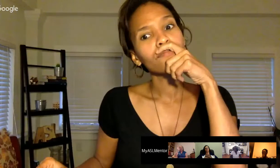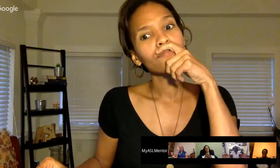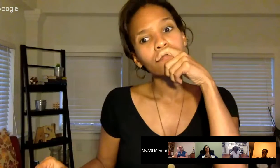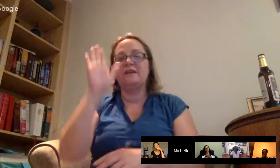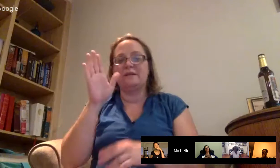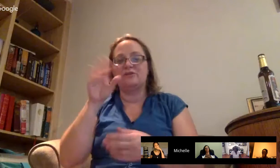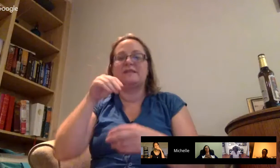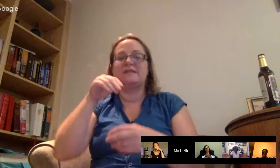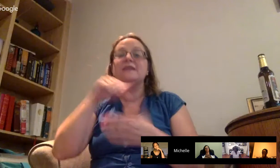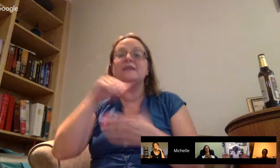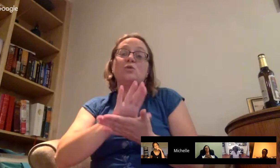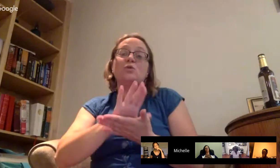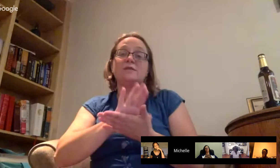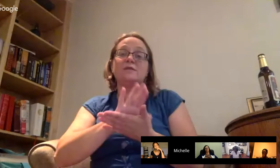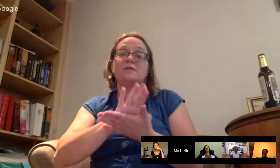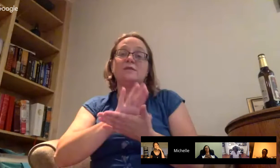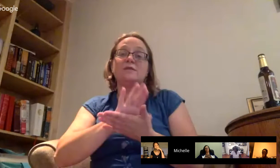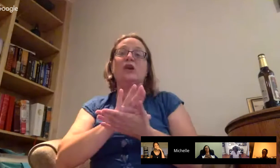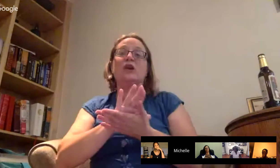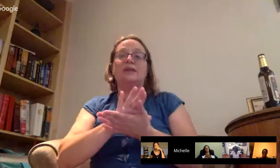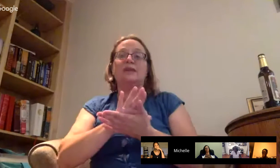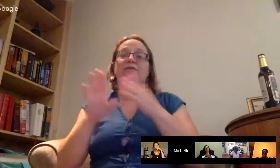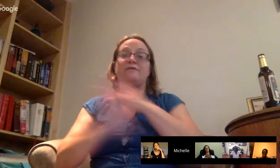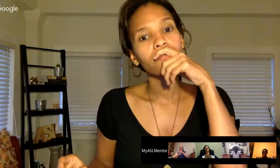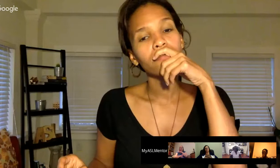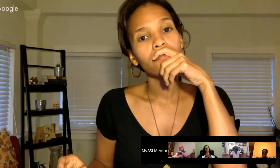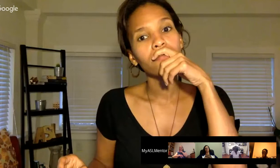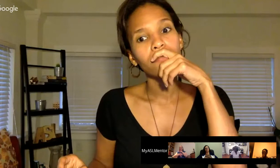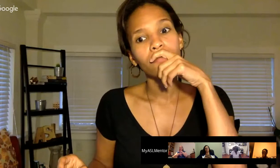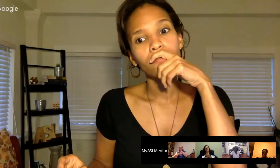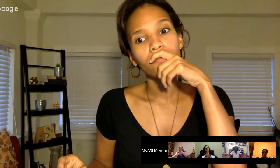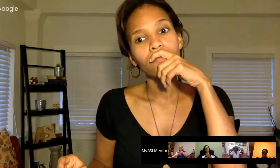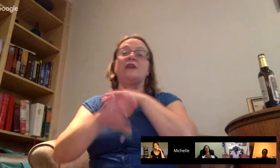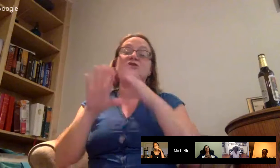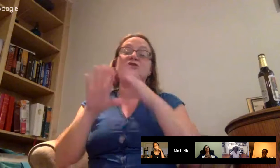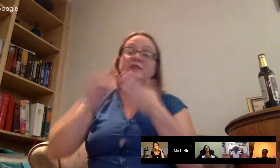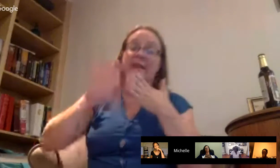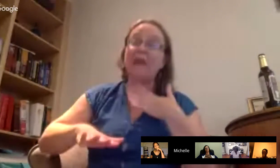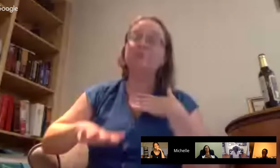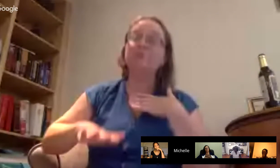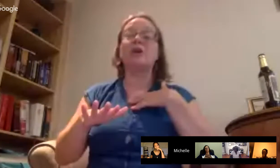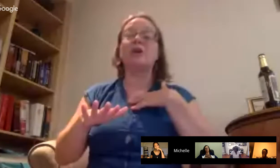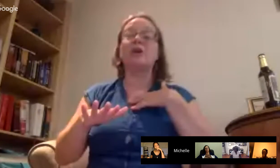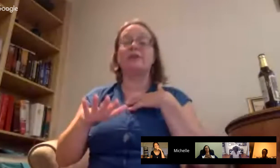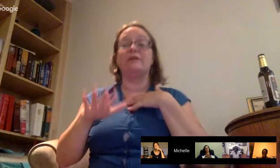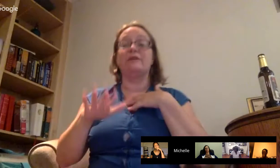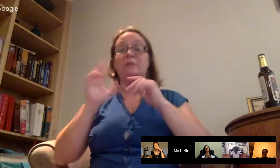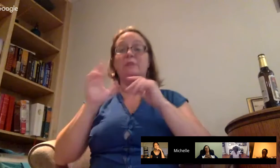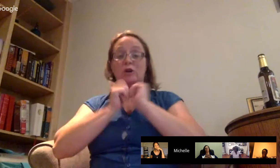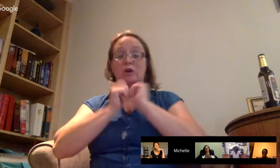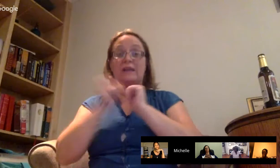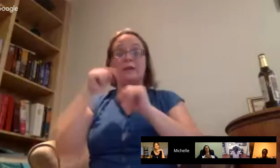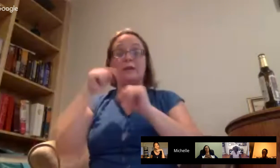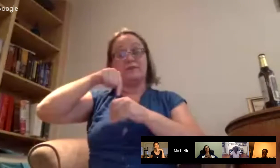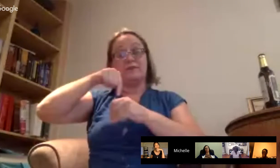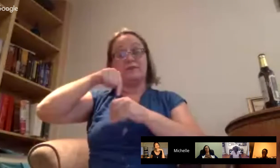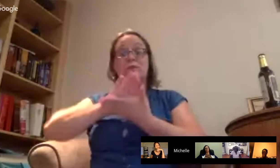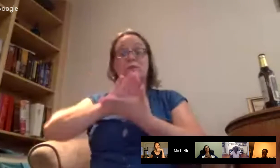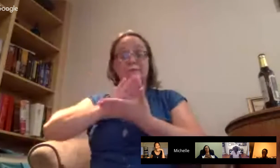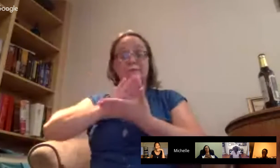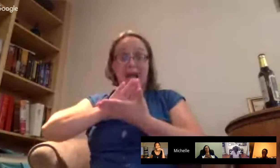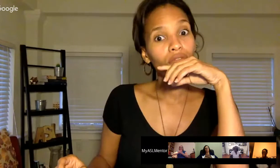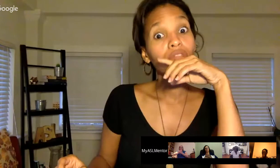I'm thinking just in schools in general, the fall, you've got student council, you have the people competing within the